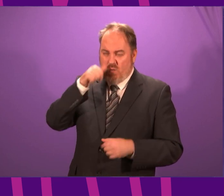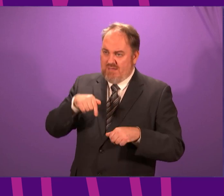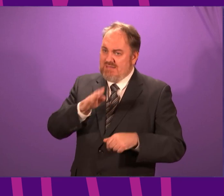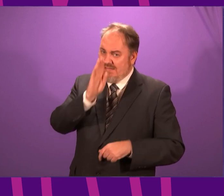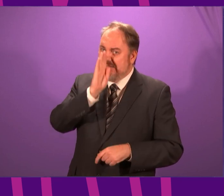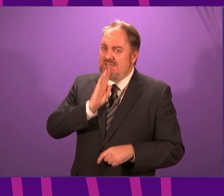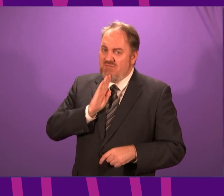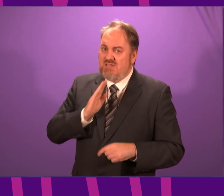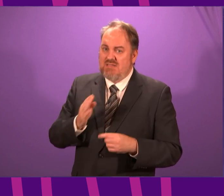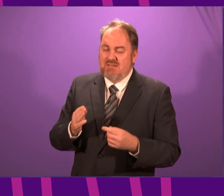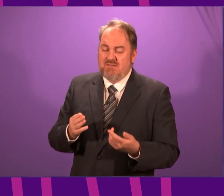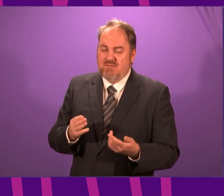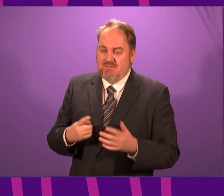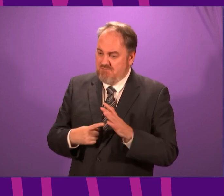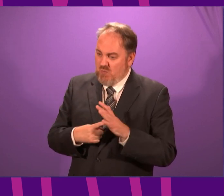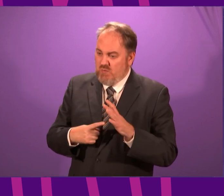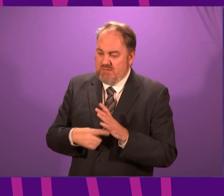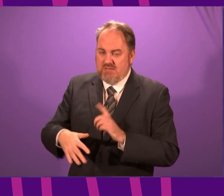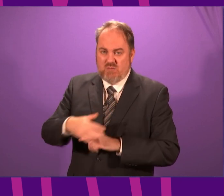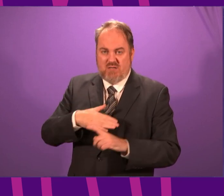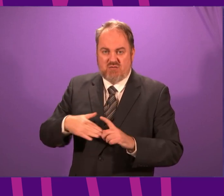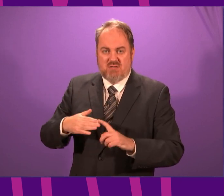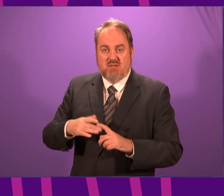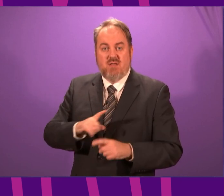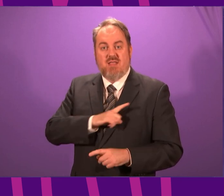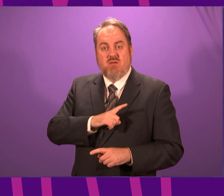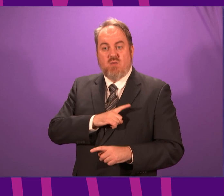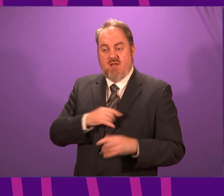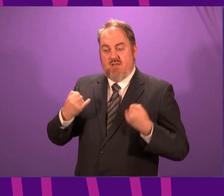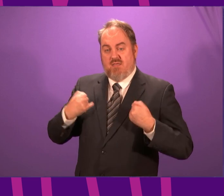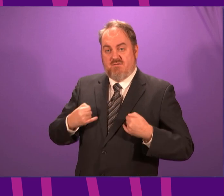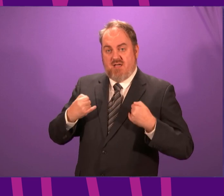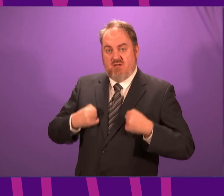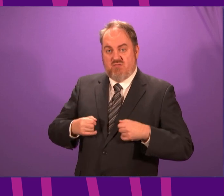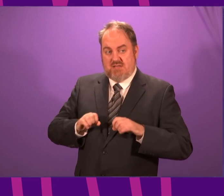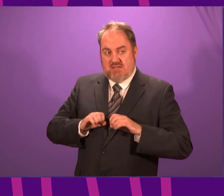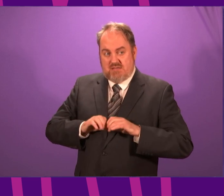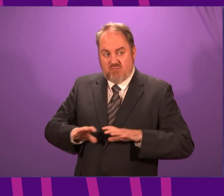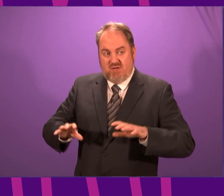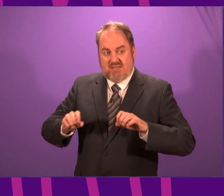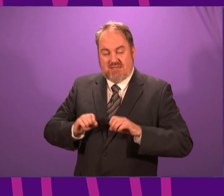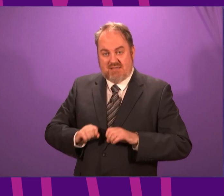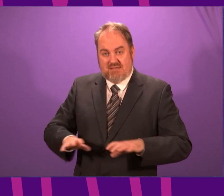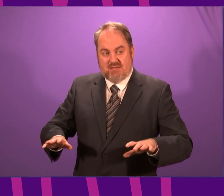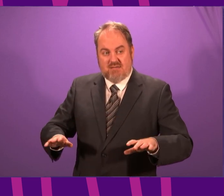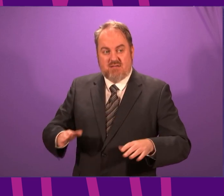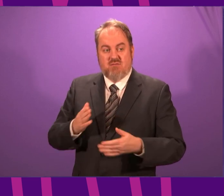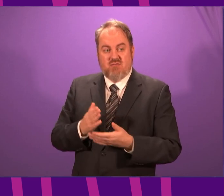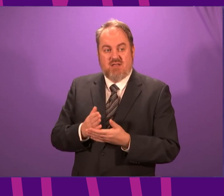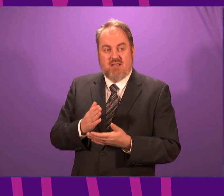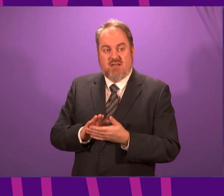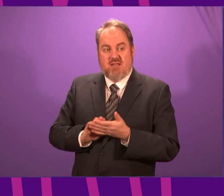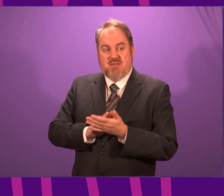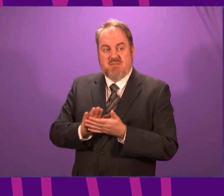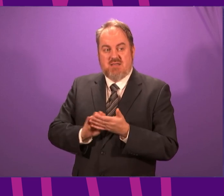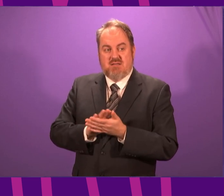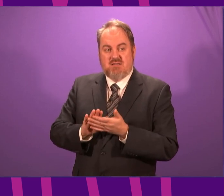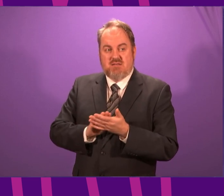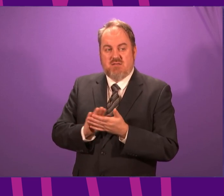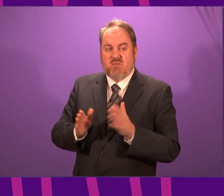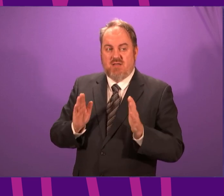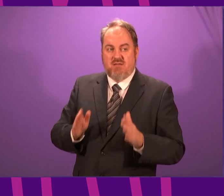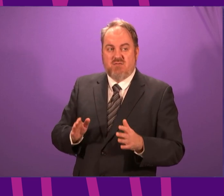situation. As such, as the spread of the virus accelerates, the only logical option is to adapt